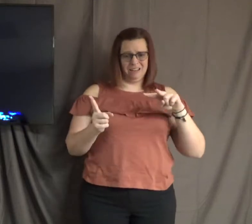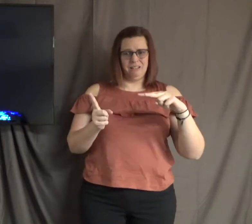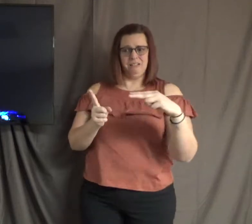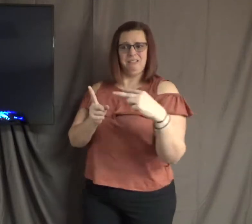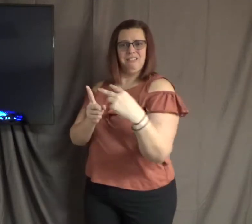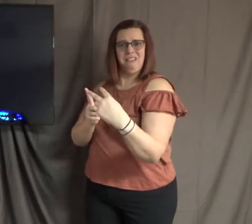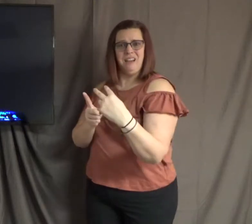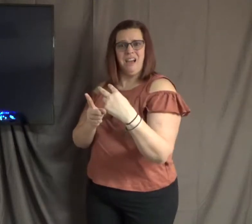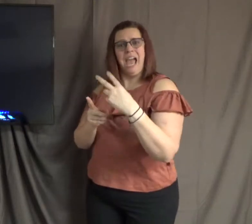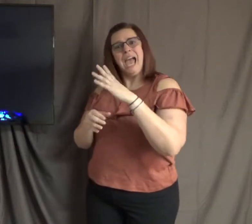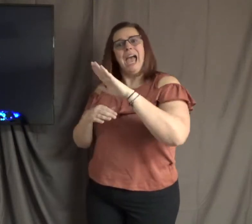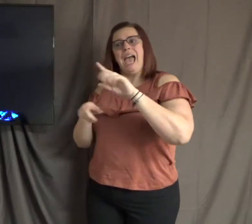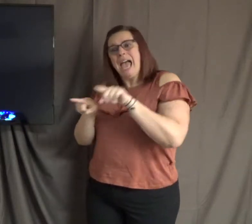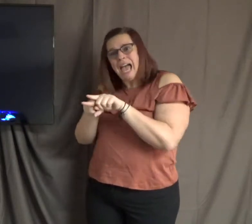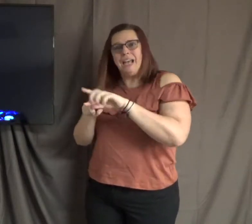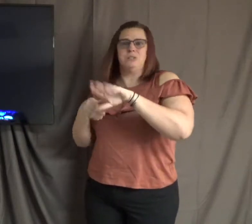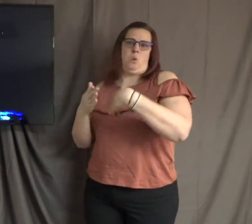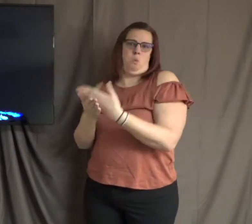whole.